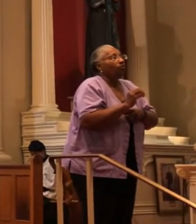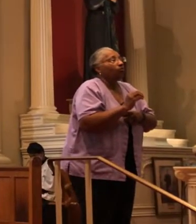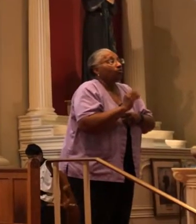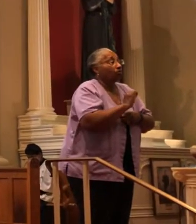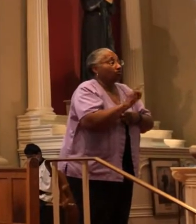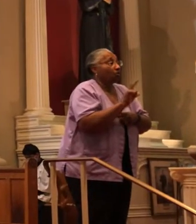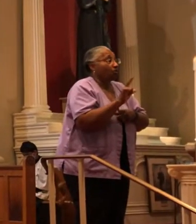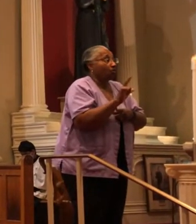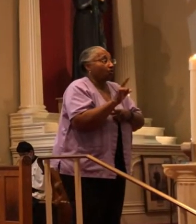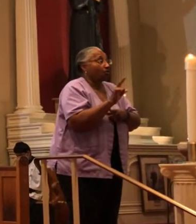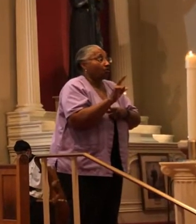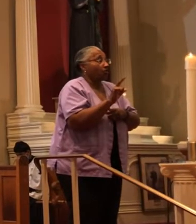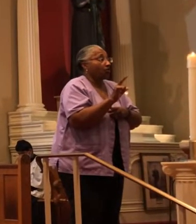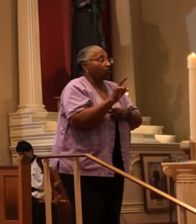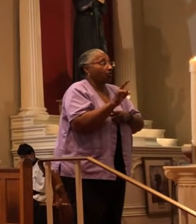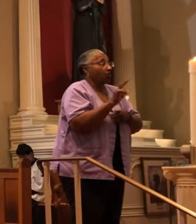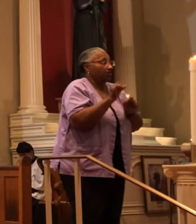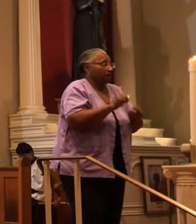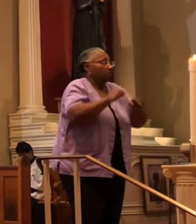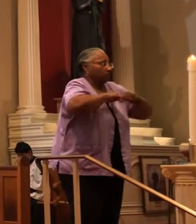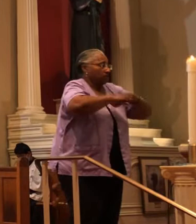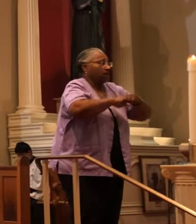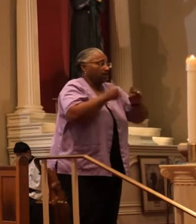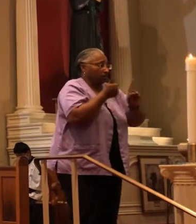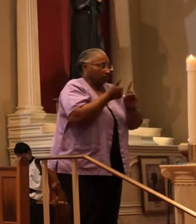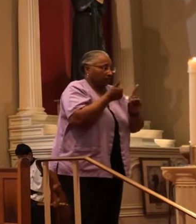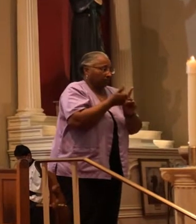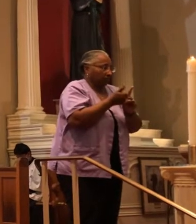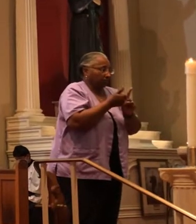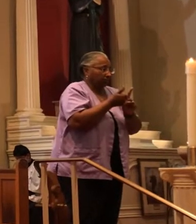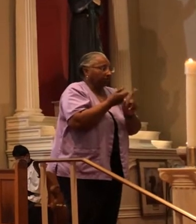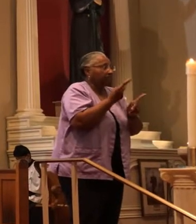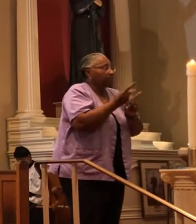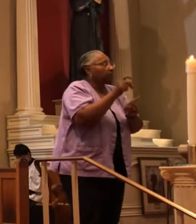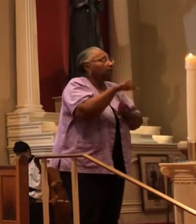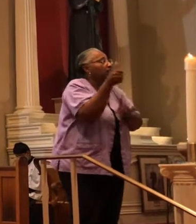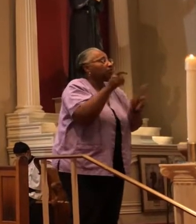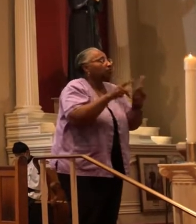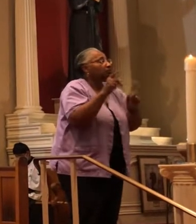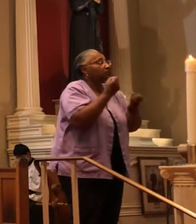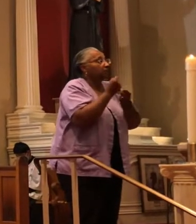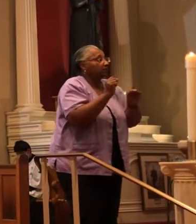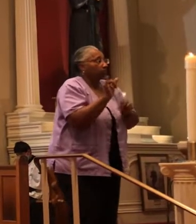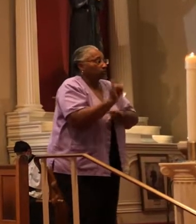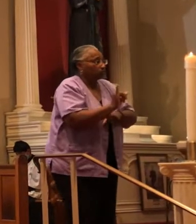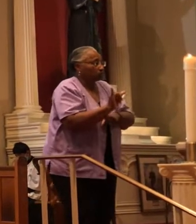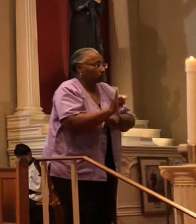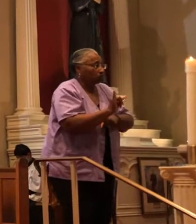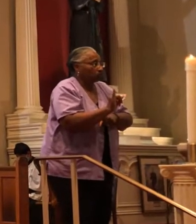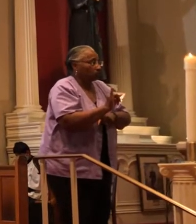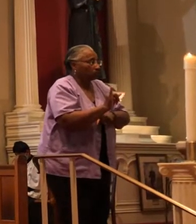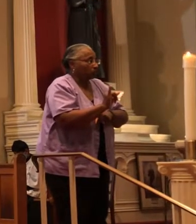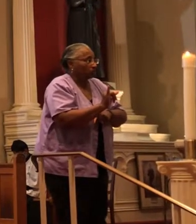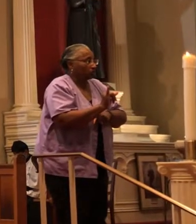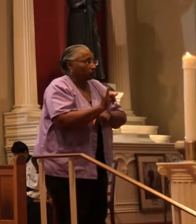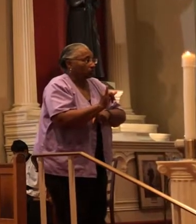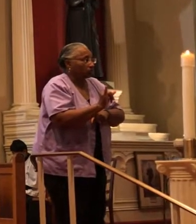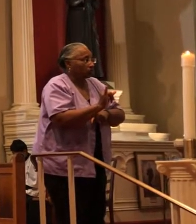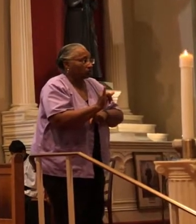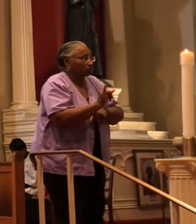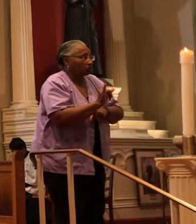everybody can protect himself or herself and keep others safe as well as we abide by